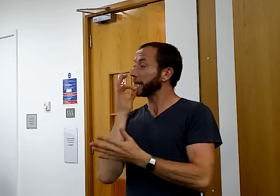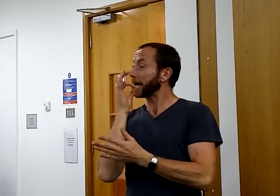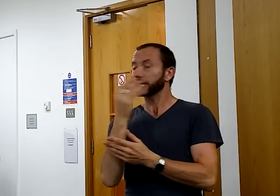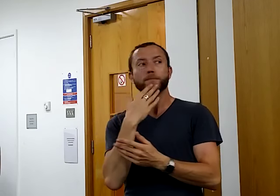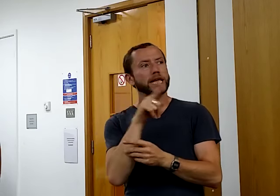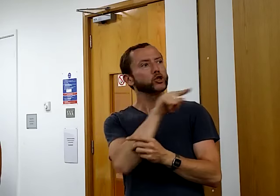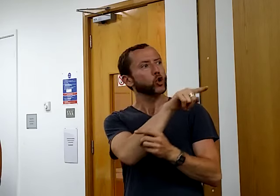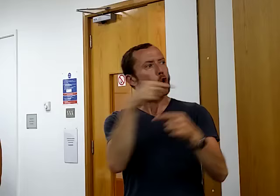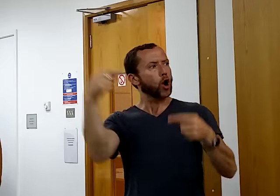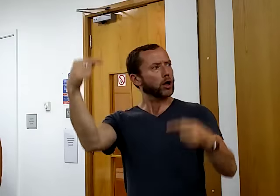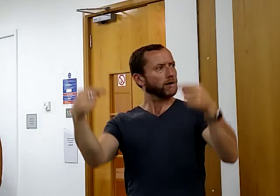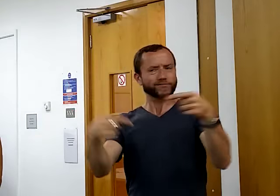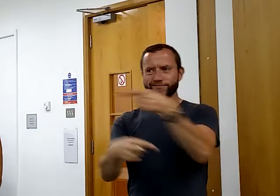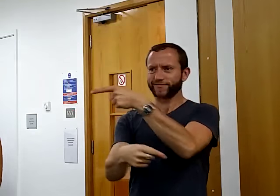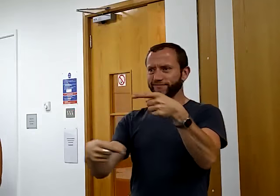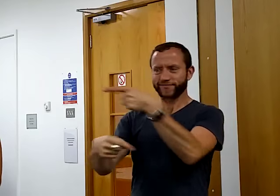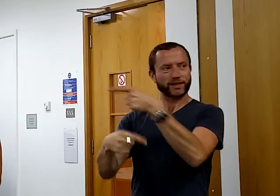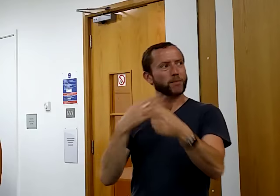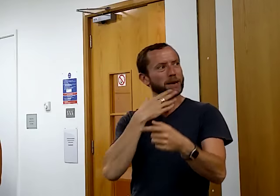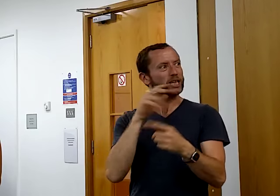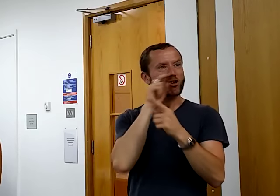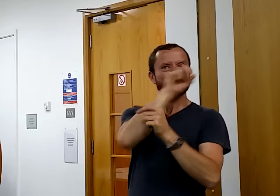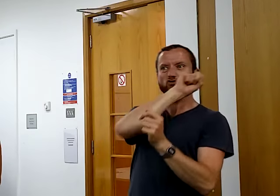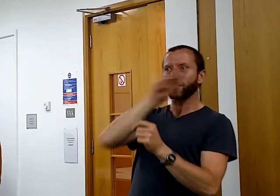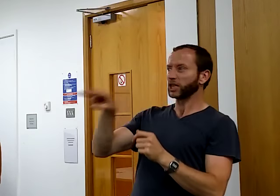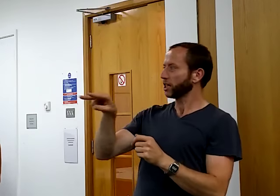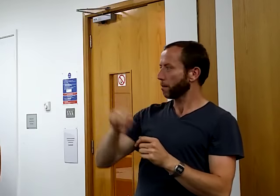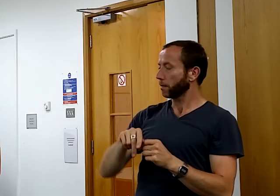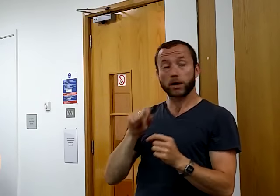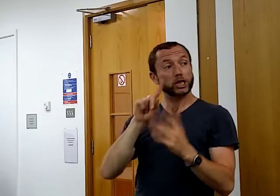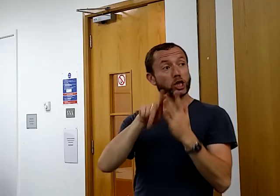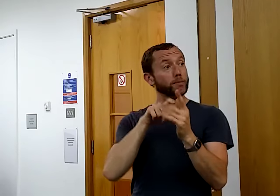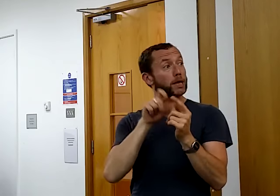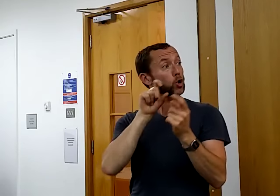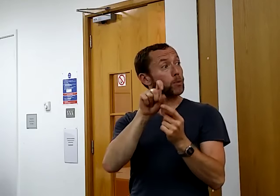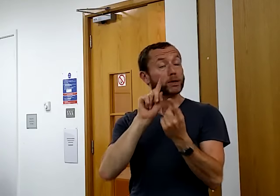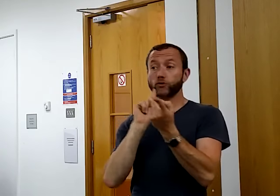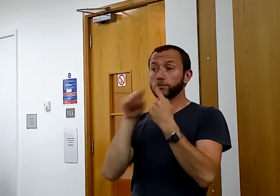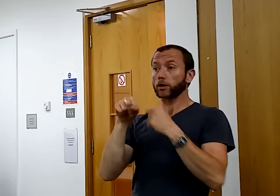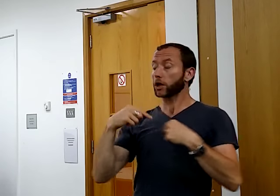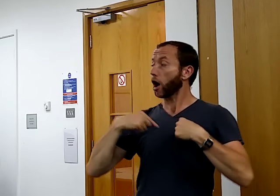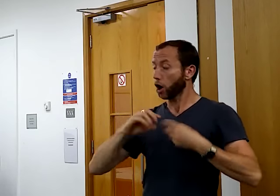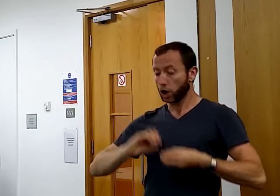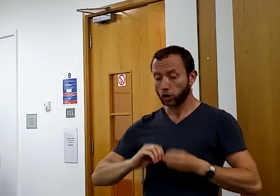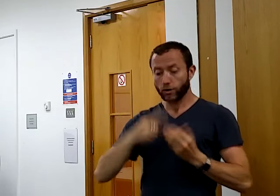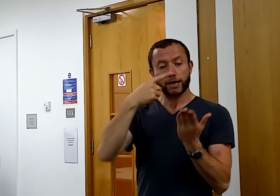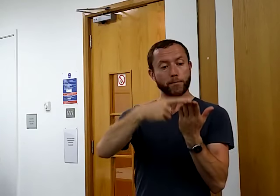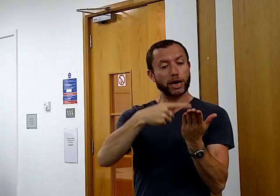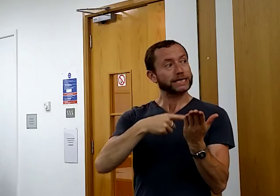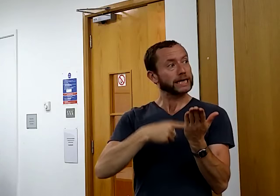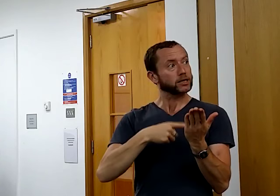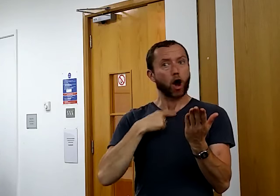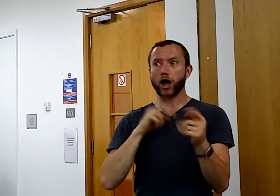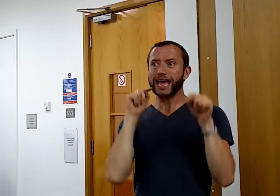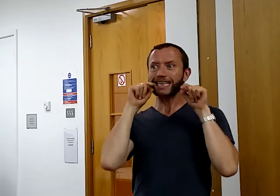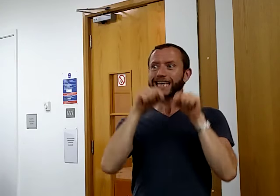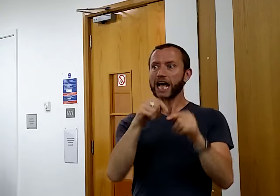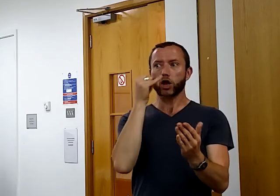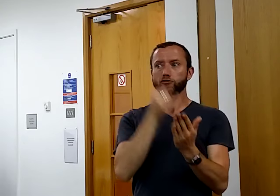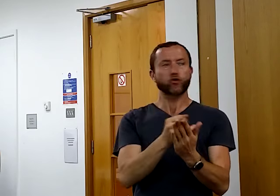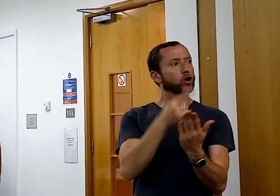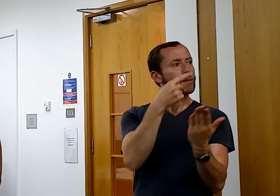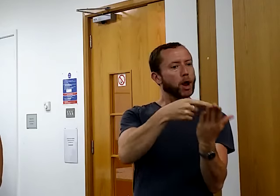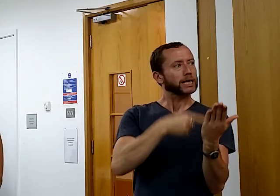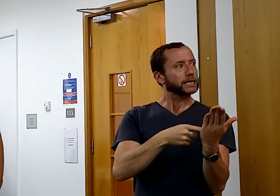And he says, I put forward policies. I attack wrong policies. I do